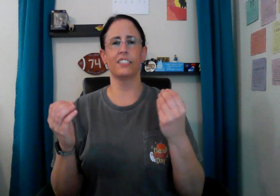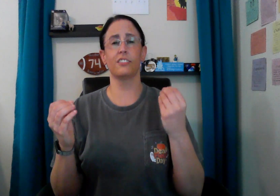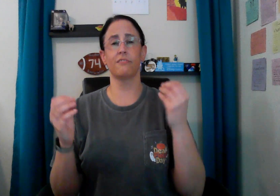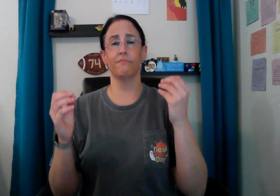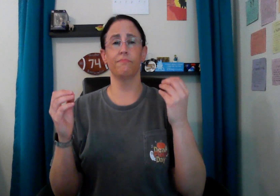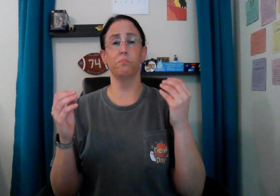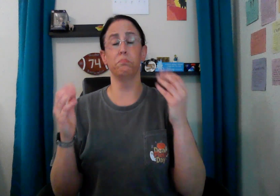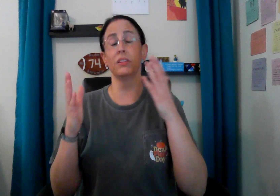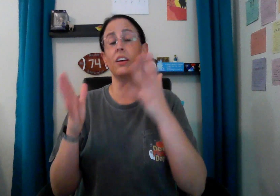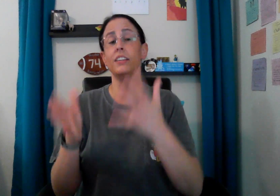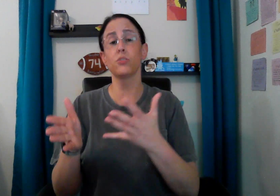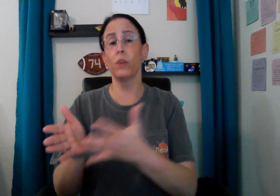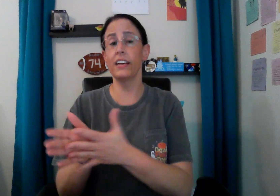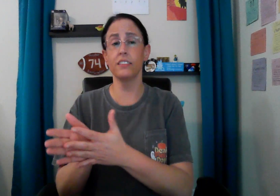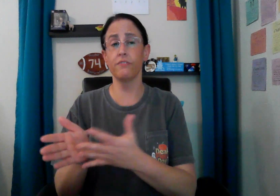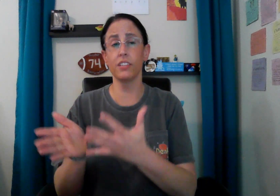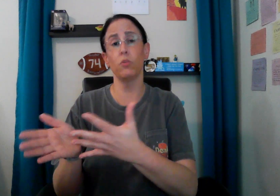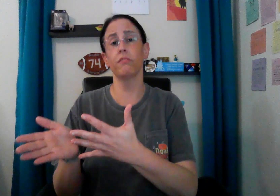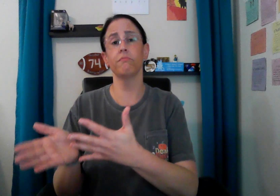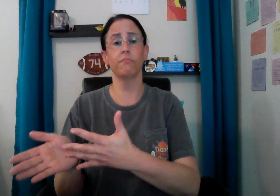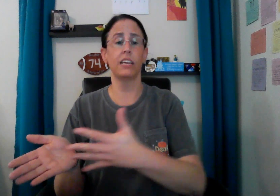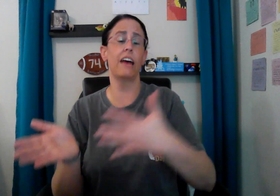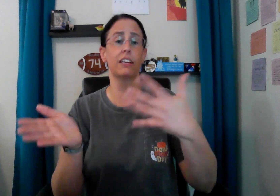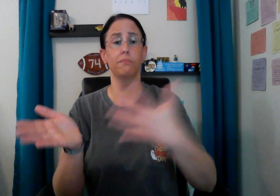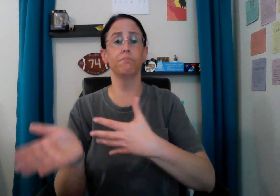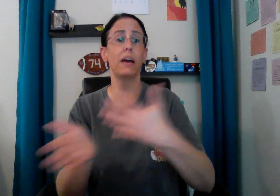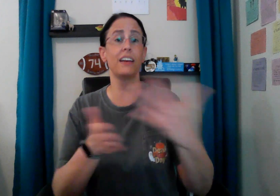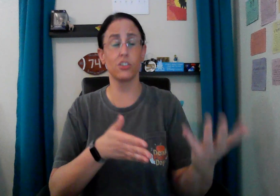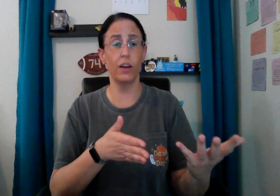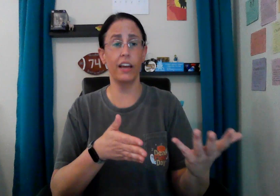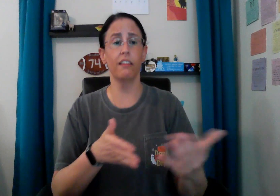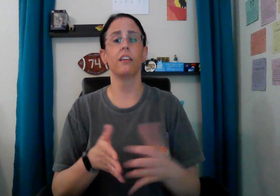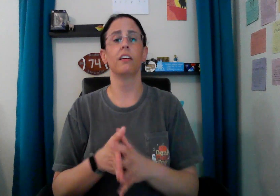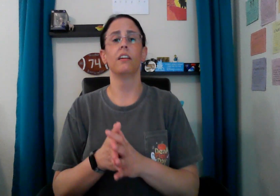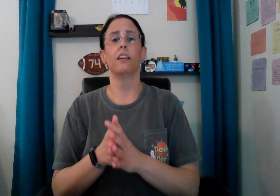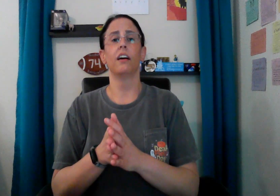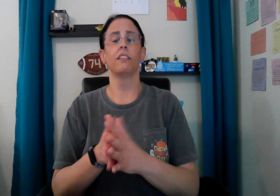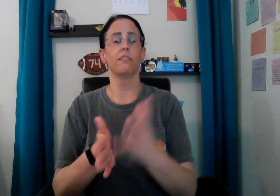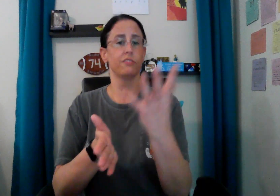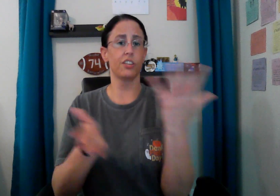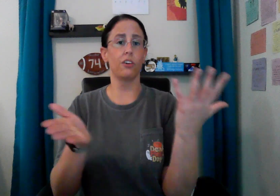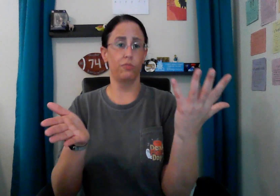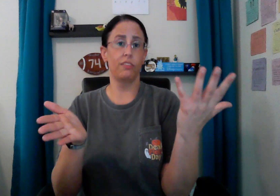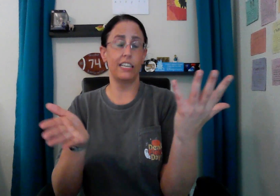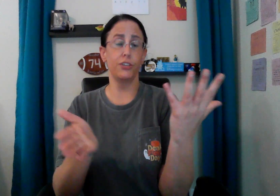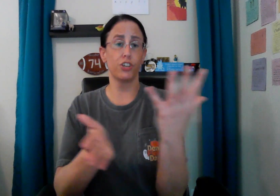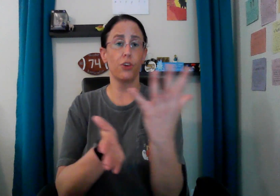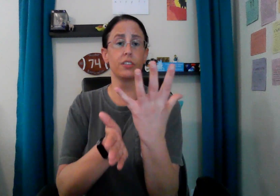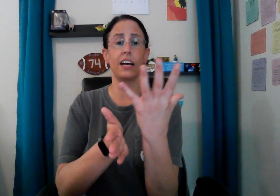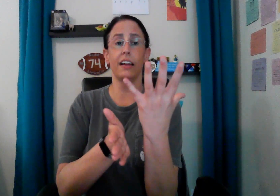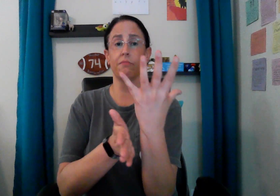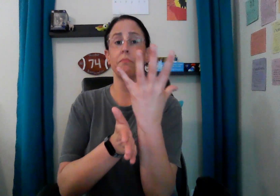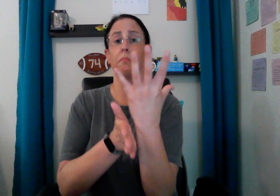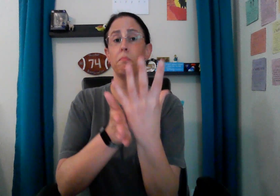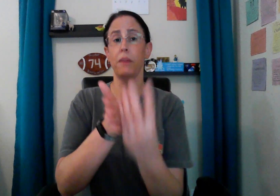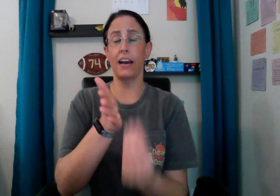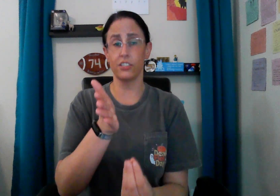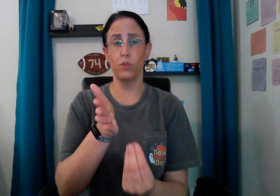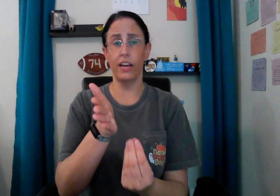less blunt ways of someone having passed away. So they do show the sign pass away.